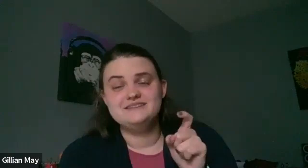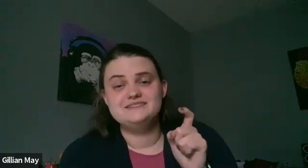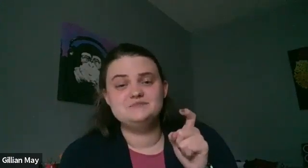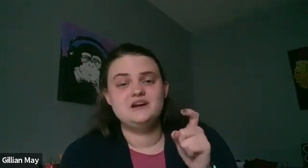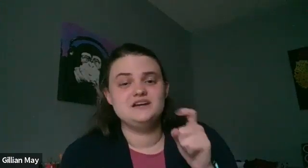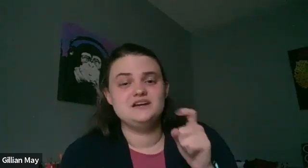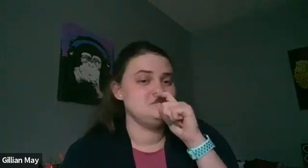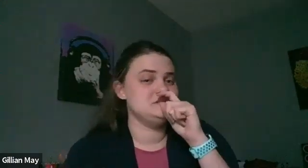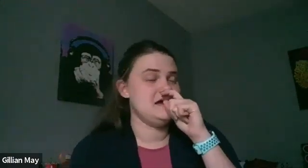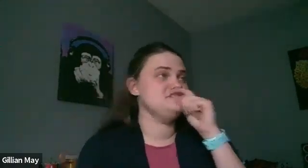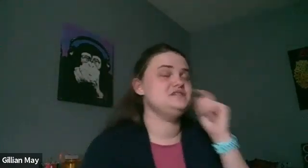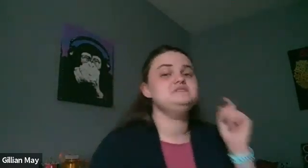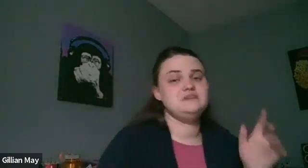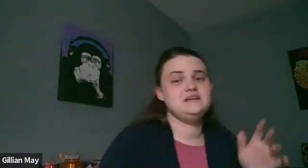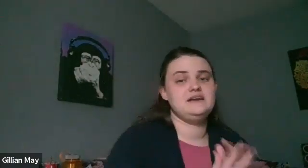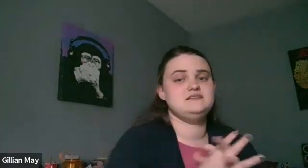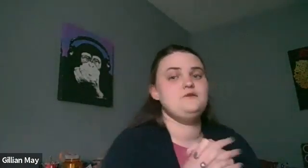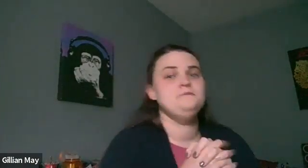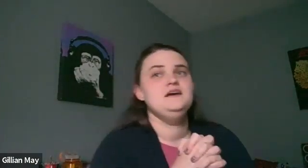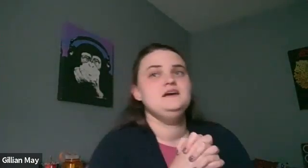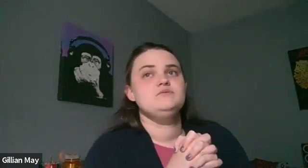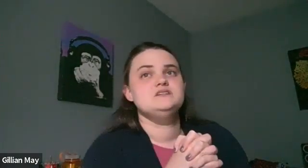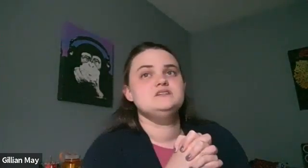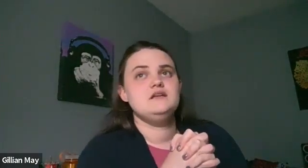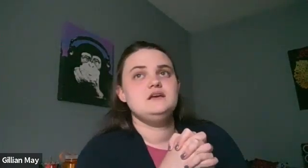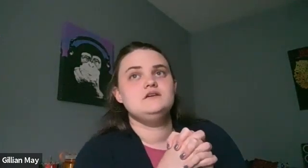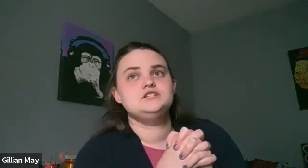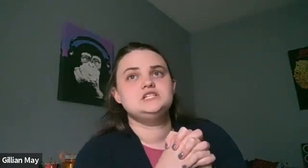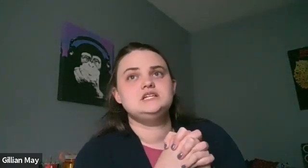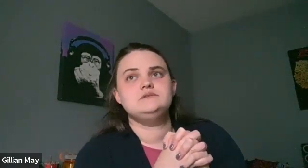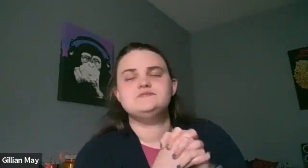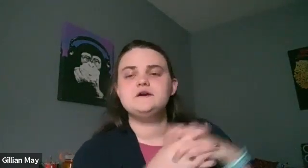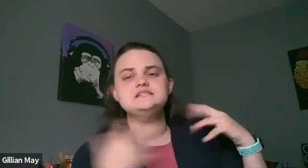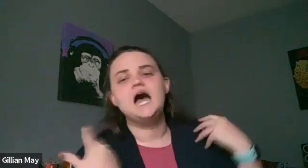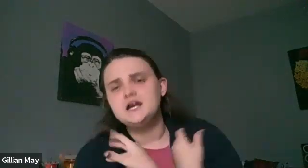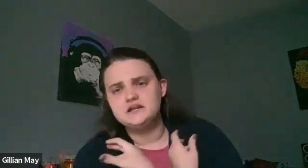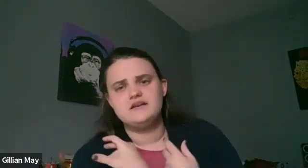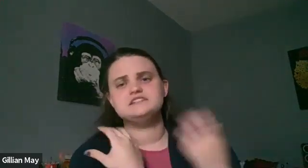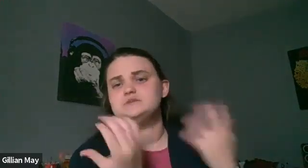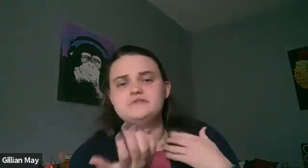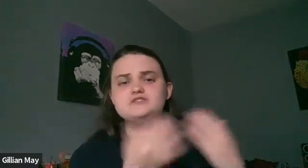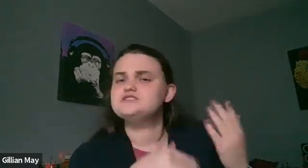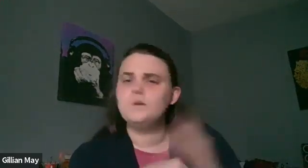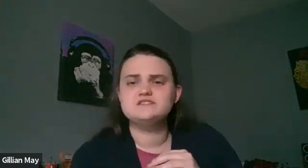this, is because she, one time when she was learning ASL, she was very tired at that class, and her professor asked her, well, what's